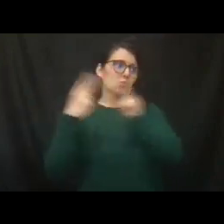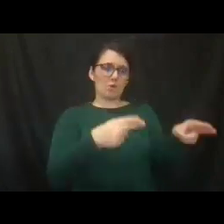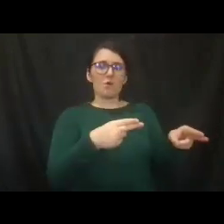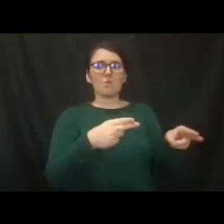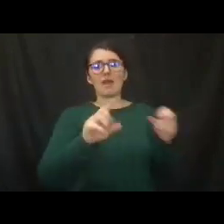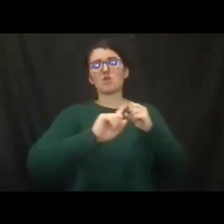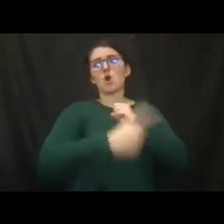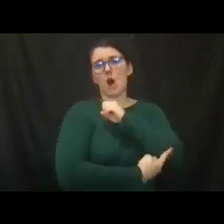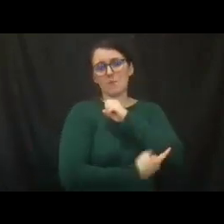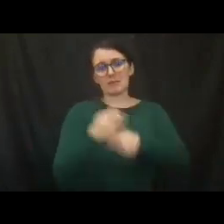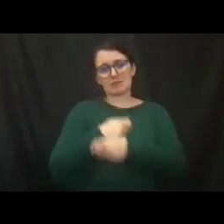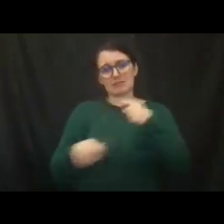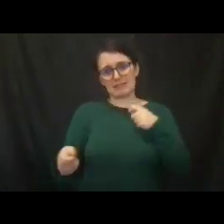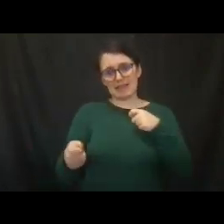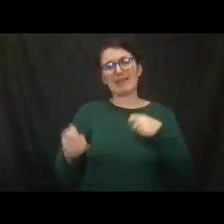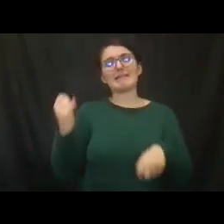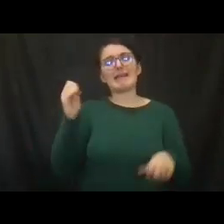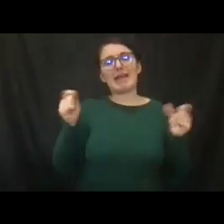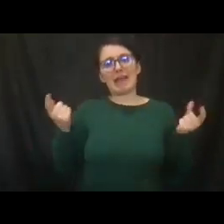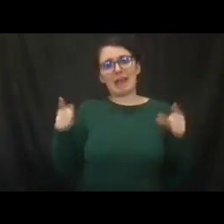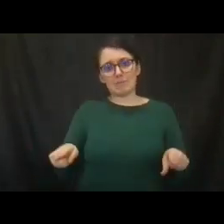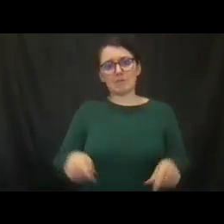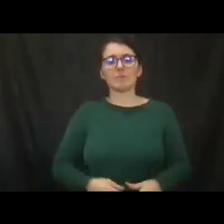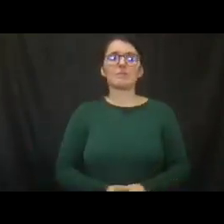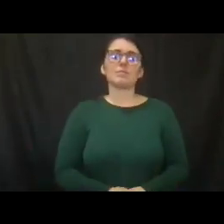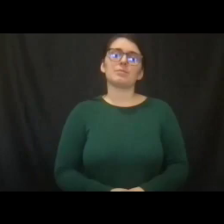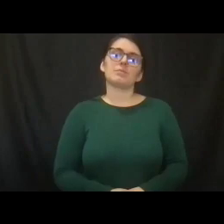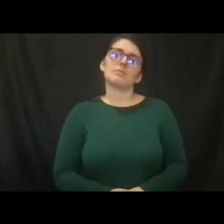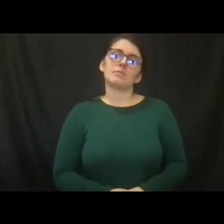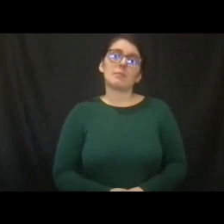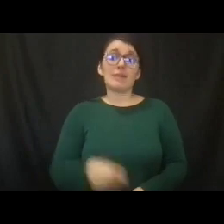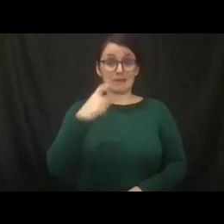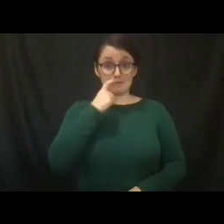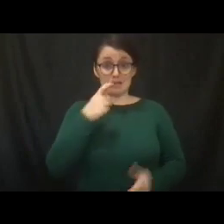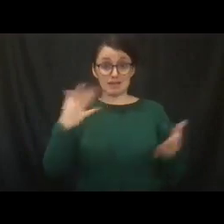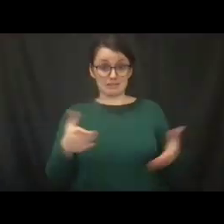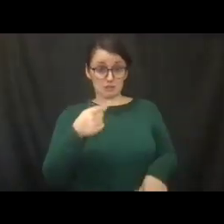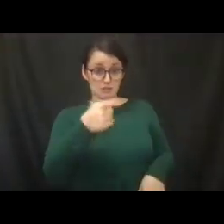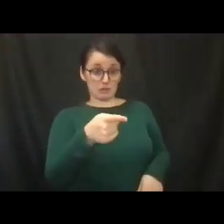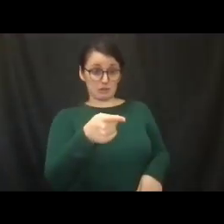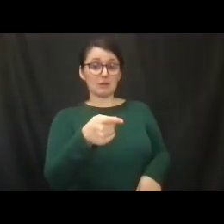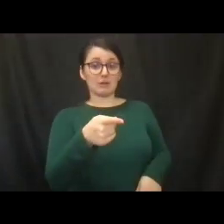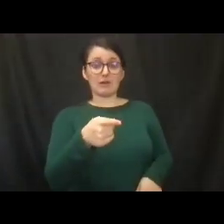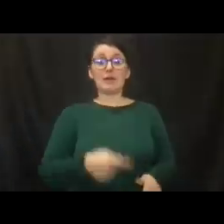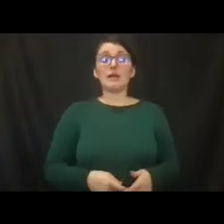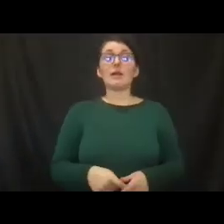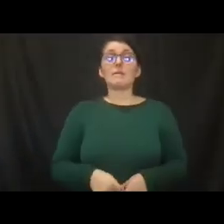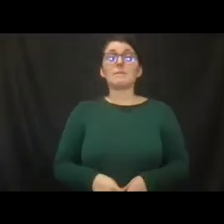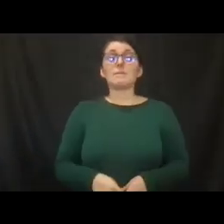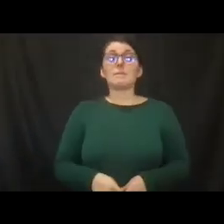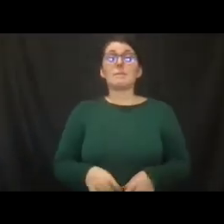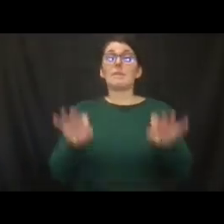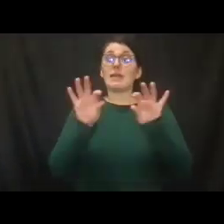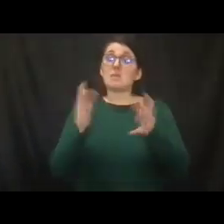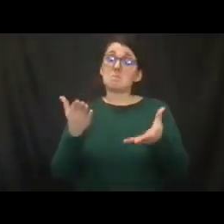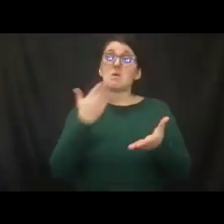and one thing about throwing away these types of glass down here is it's recommended that you actually put it inside of